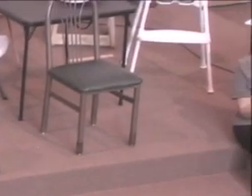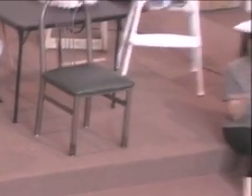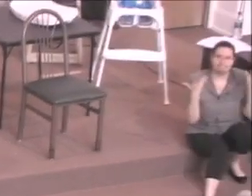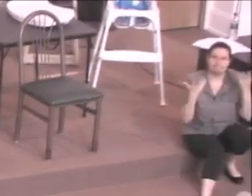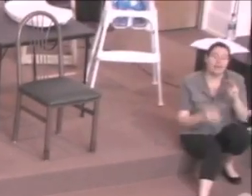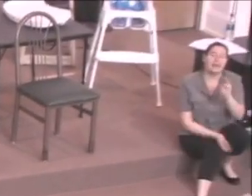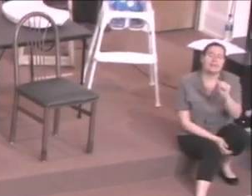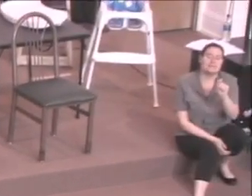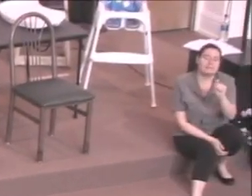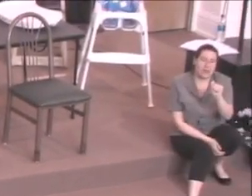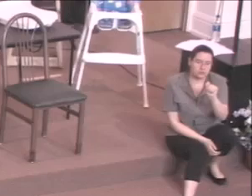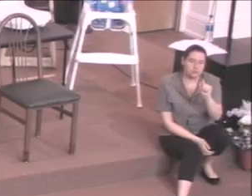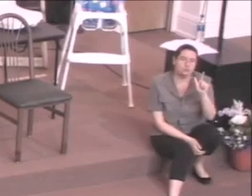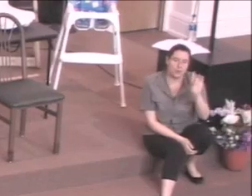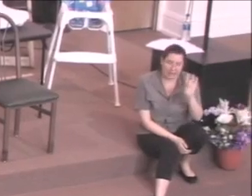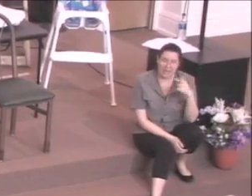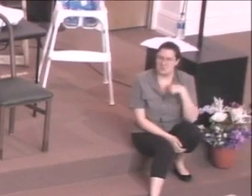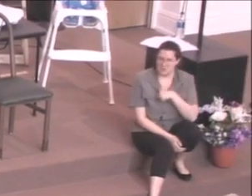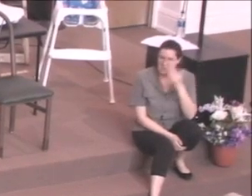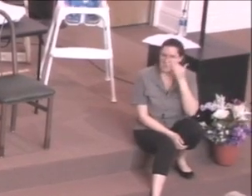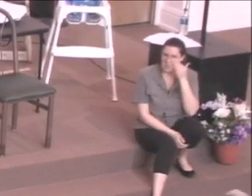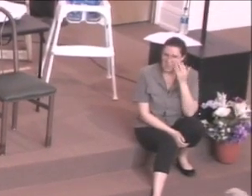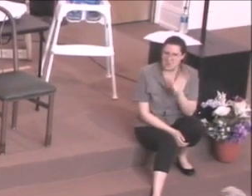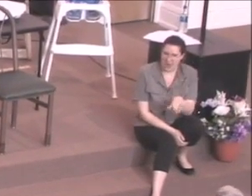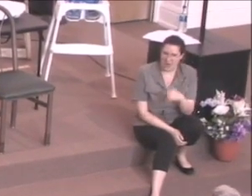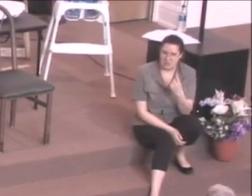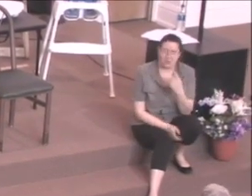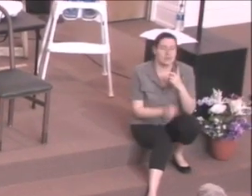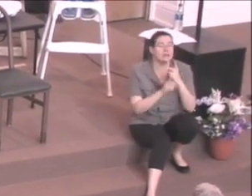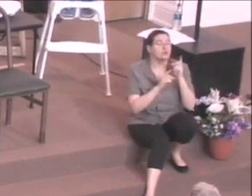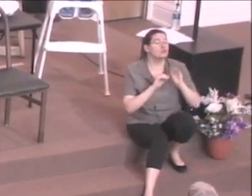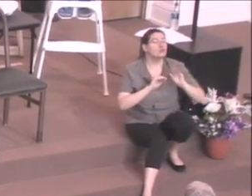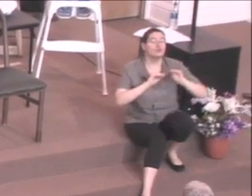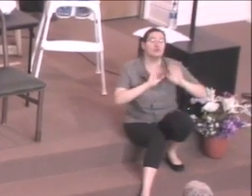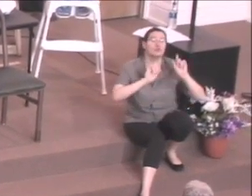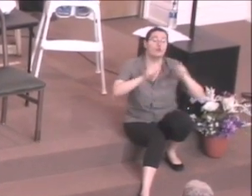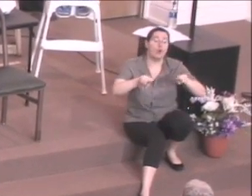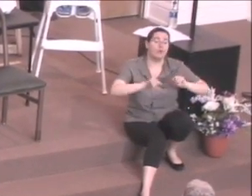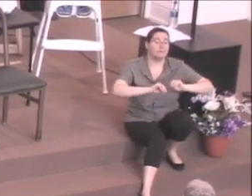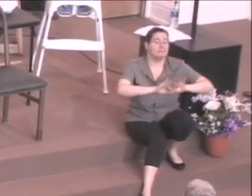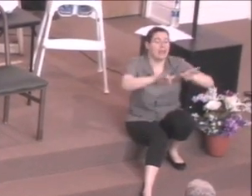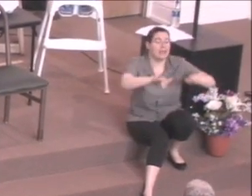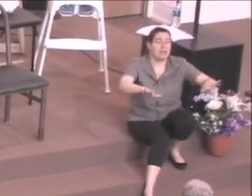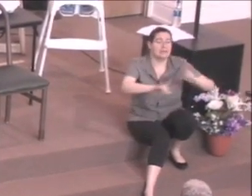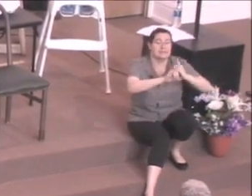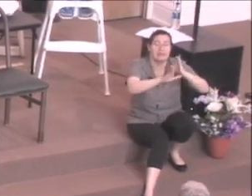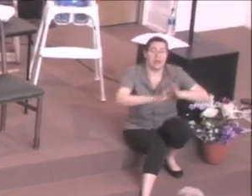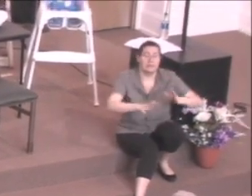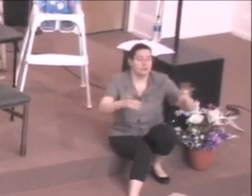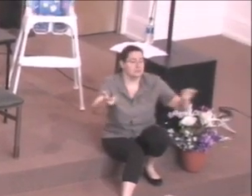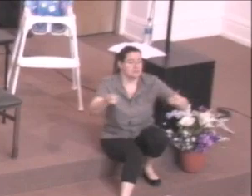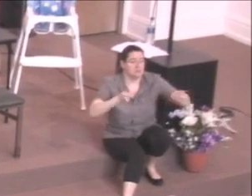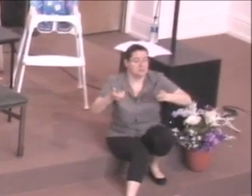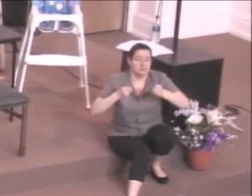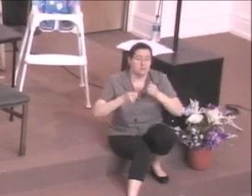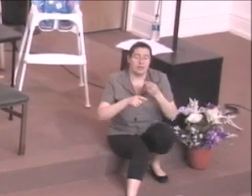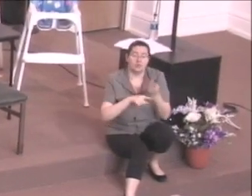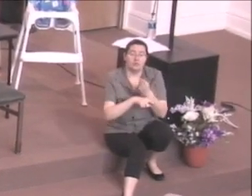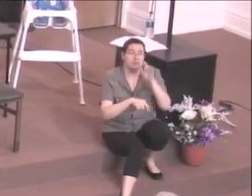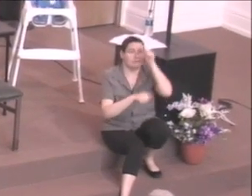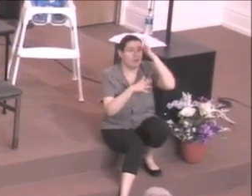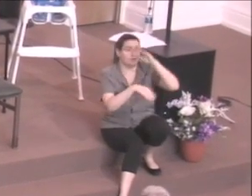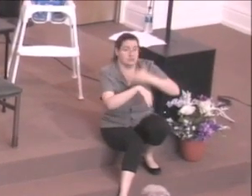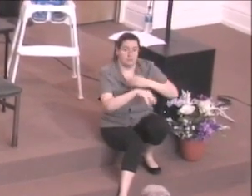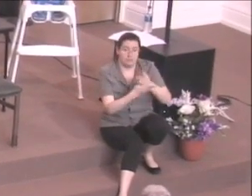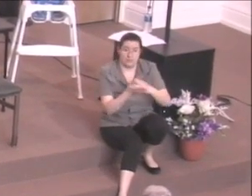Matthew 28 at the end, we all know that one. Go and make disciples of all nations, baptizing them in the name of the Father, Son, and the Holy Spirit. This is